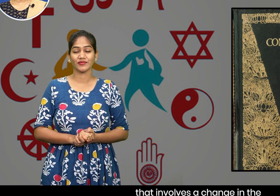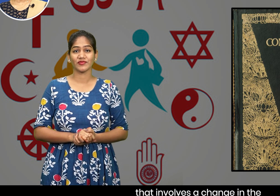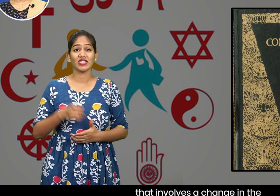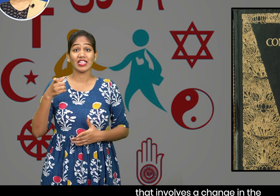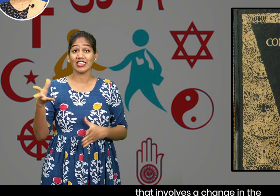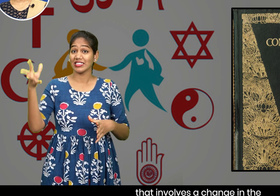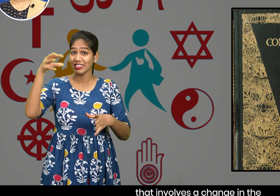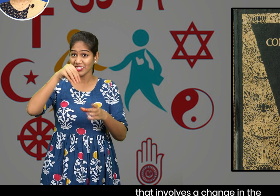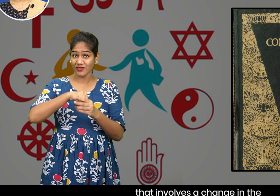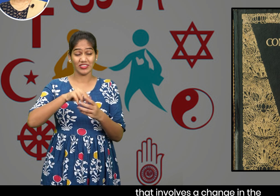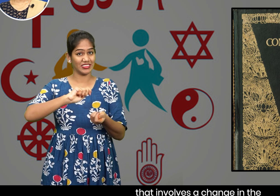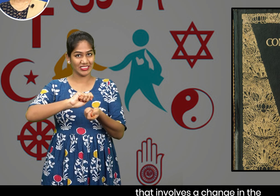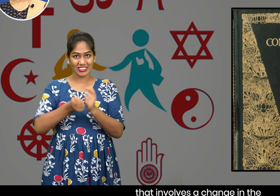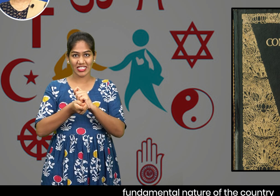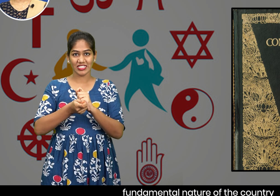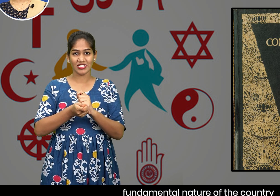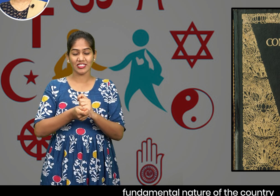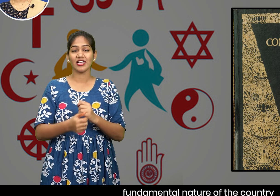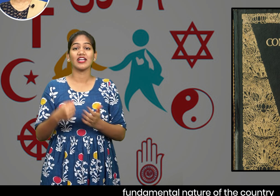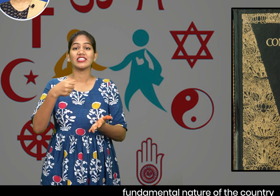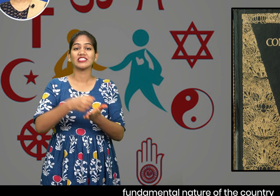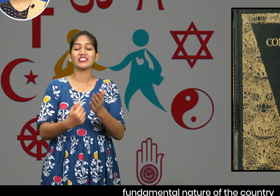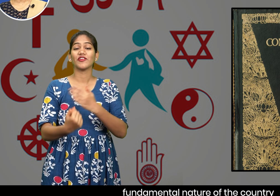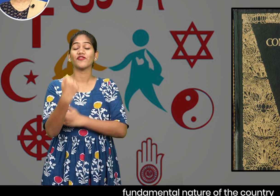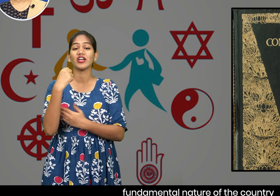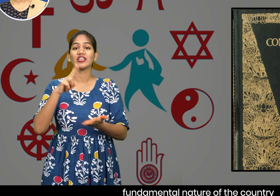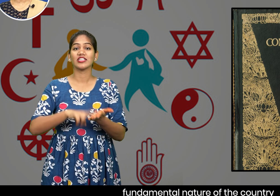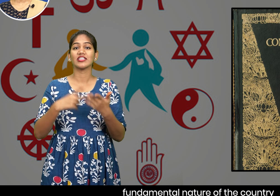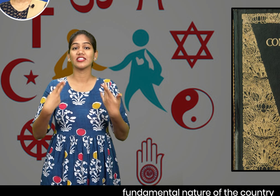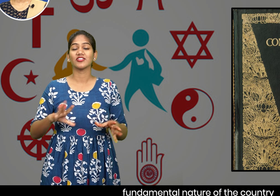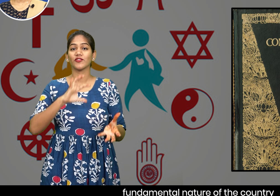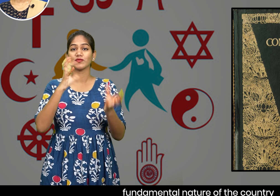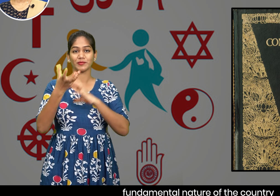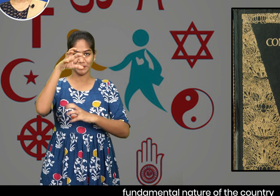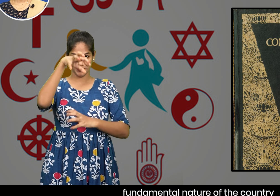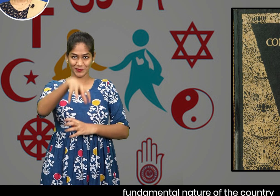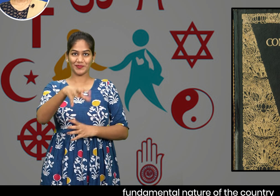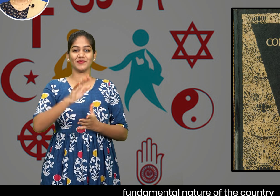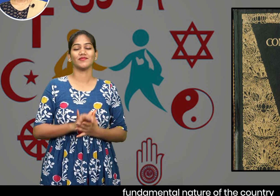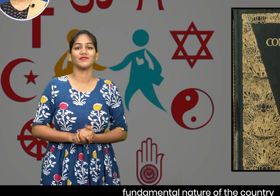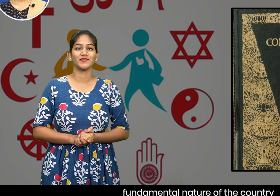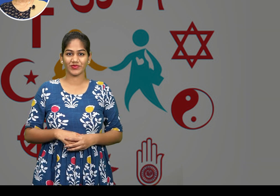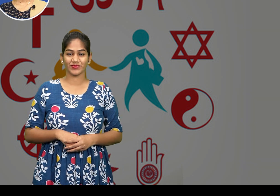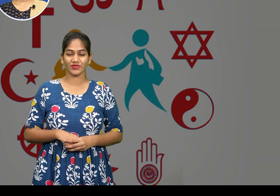that involves a change in the fundamental nature of the country.